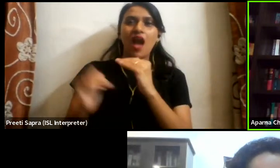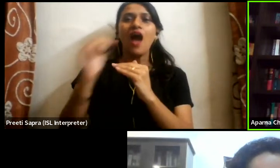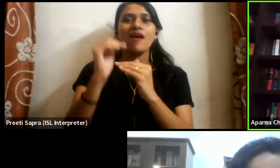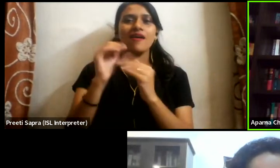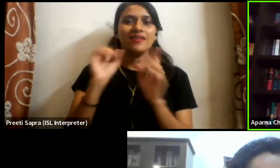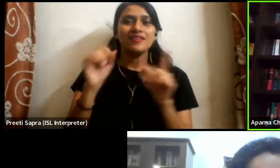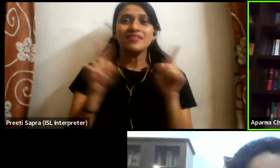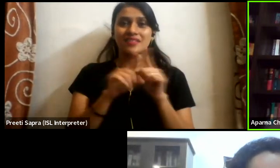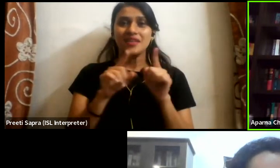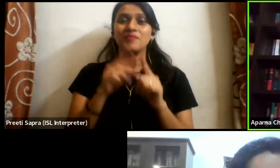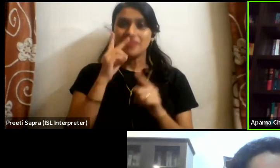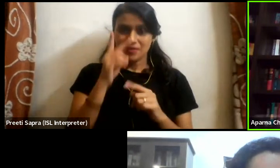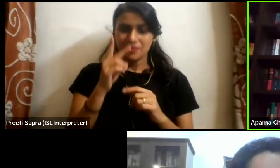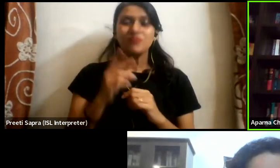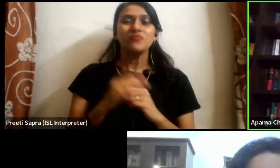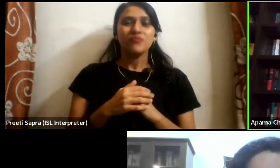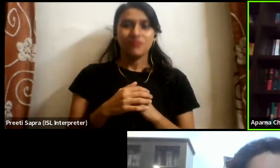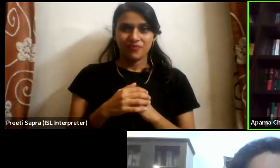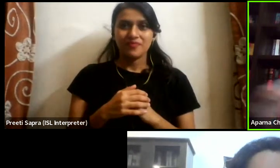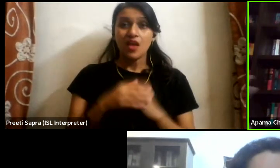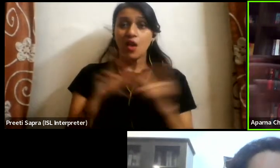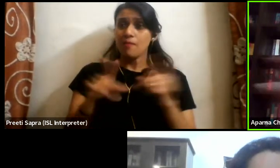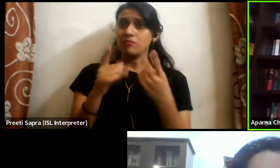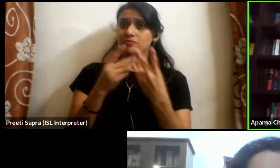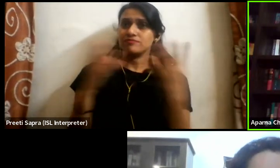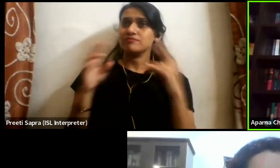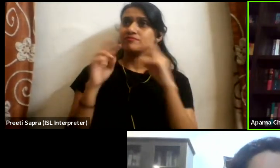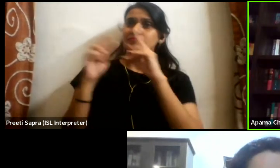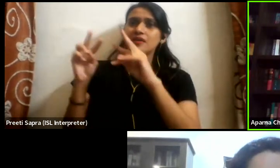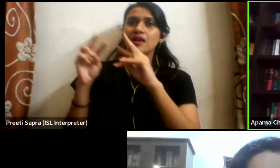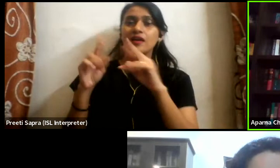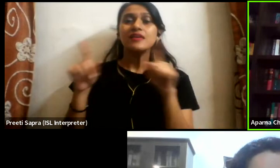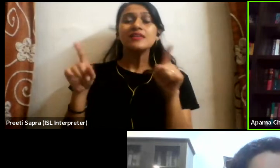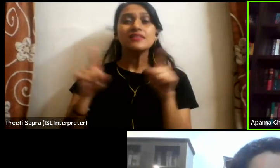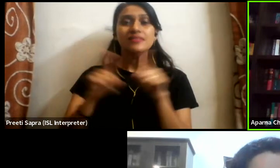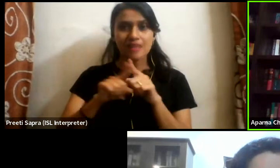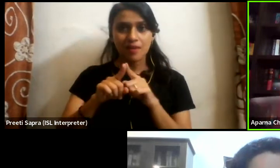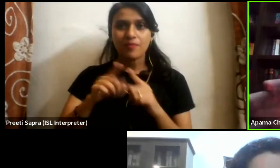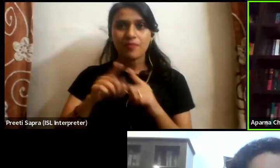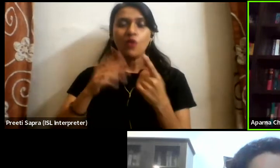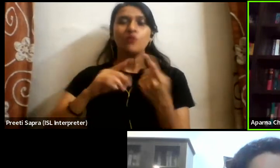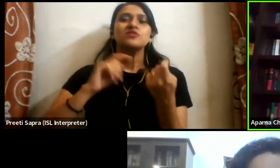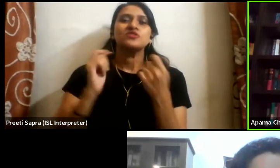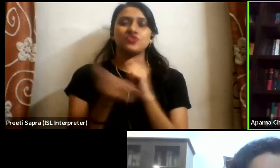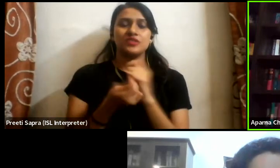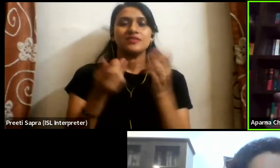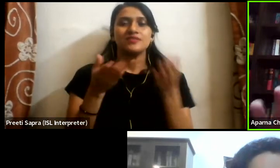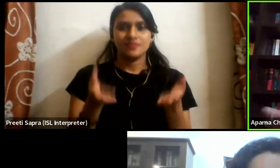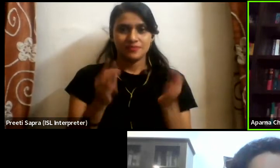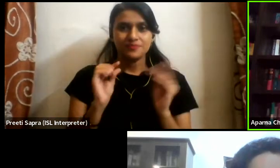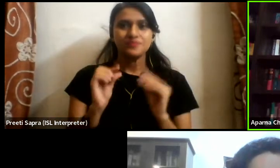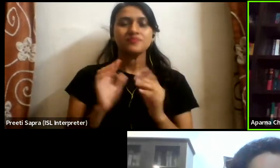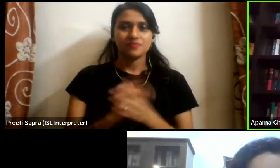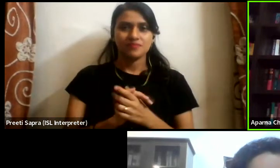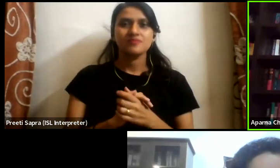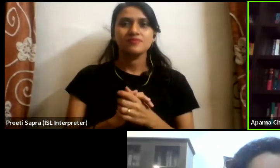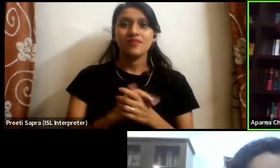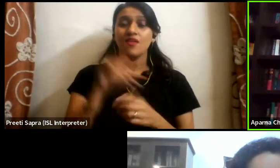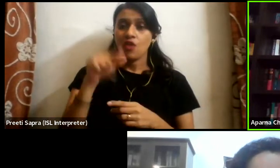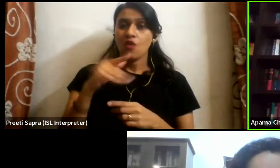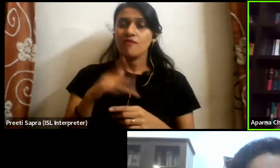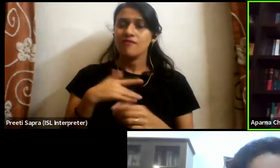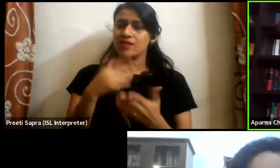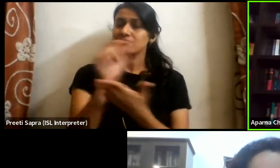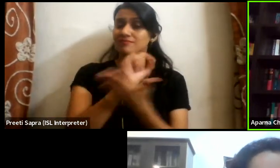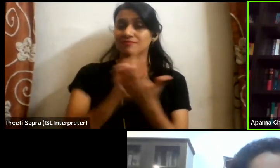and thereby sort of to overawe population. Right now, obviously, that has changed quite significantly, and there's again some very interesting literature on